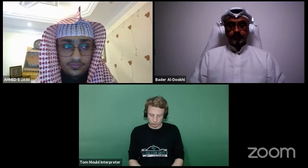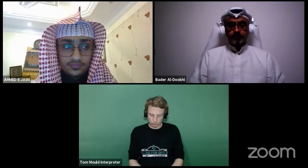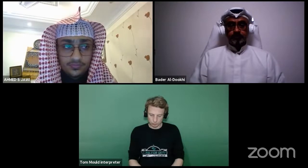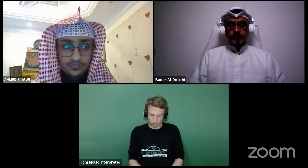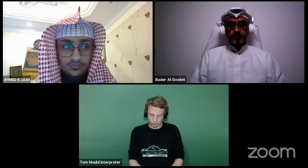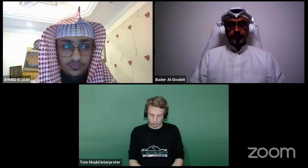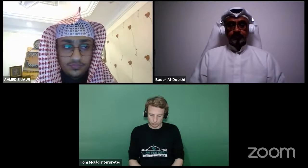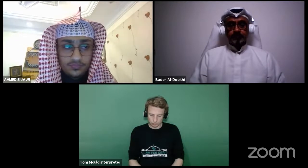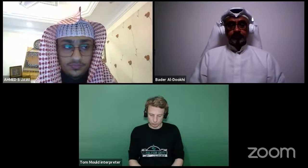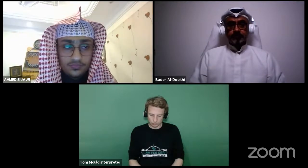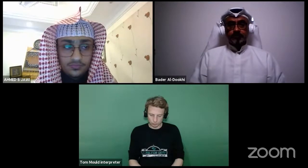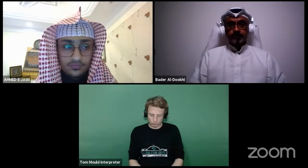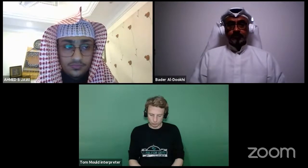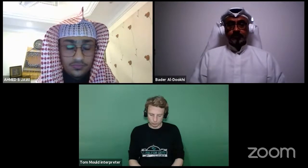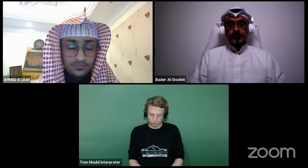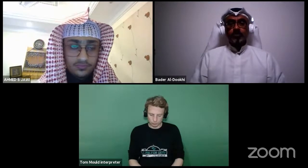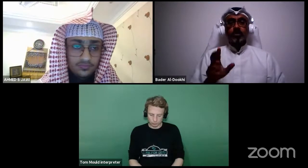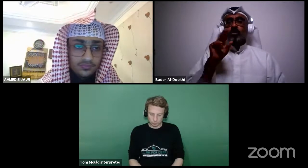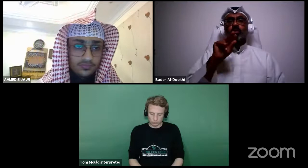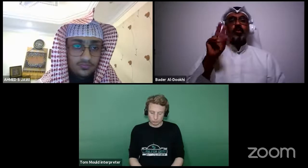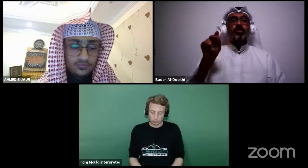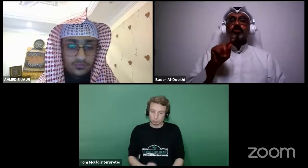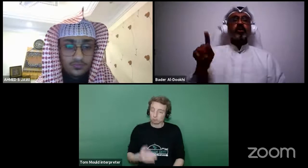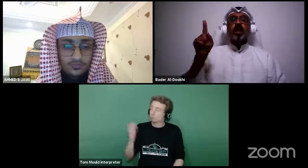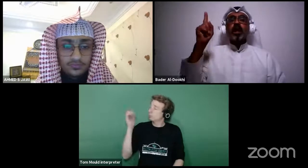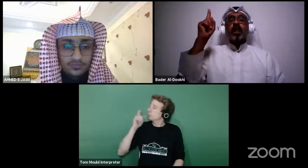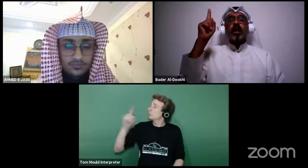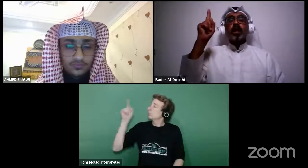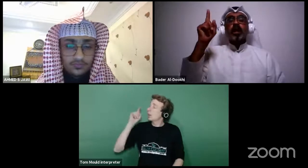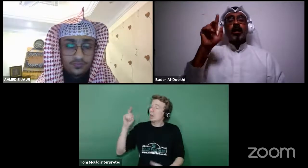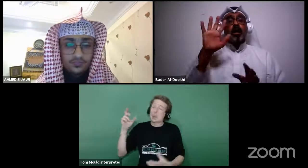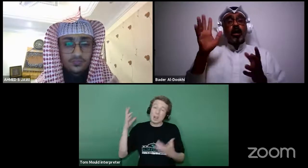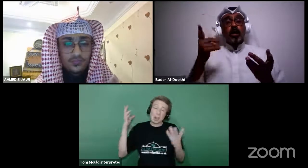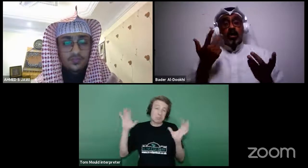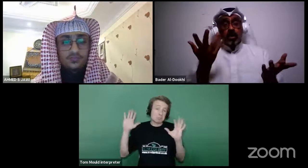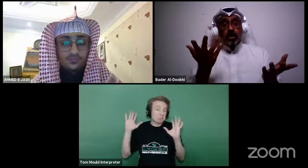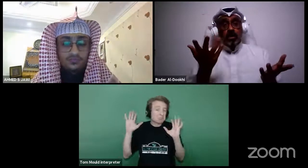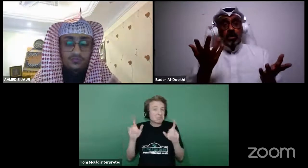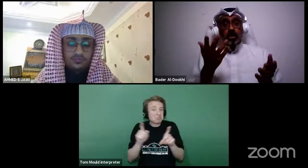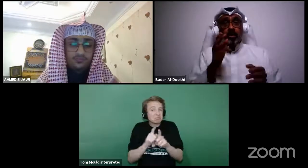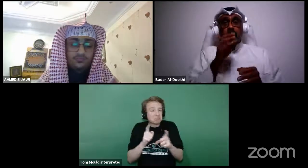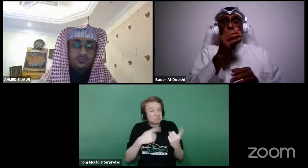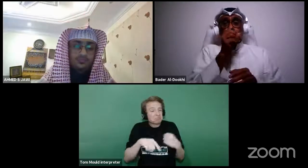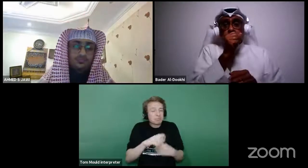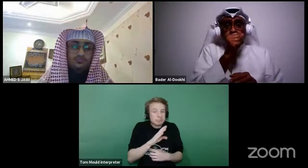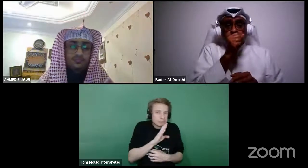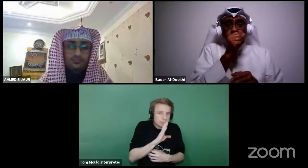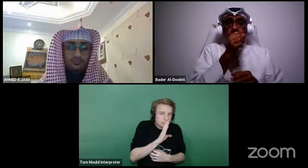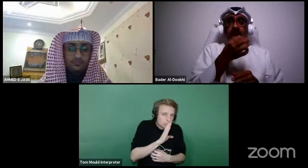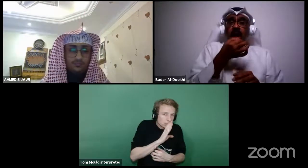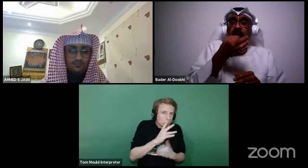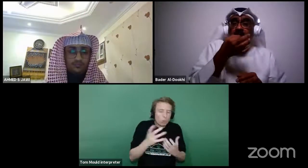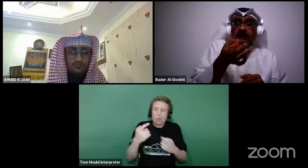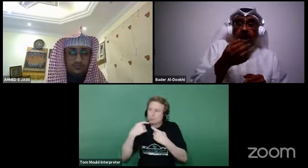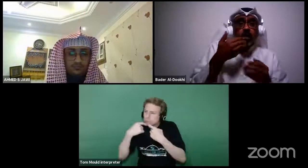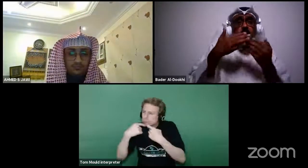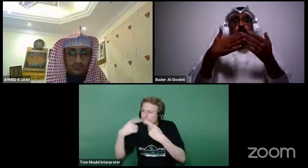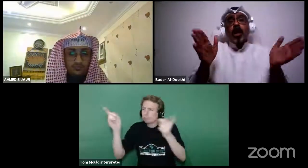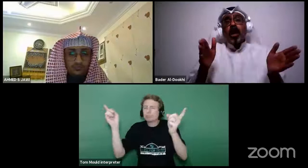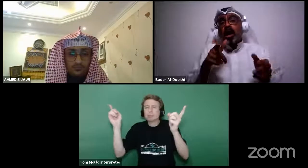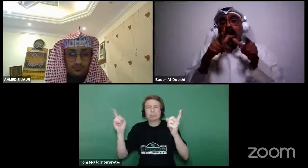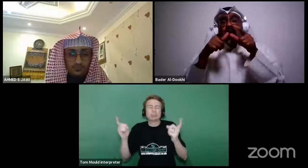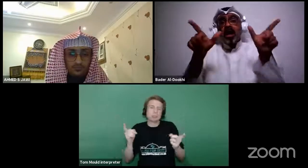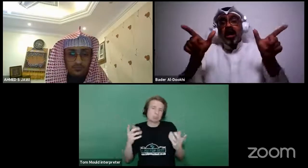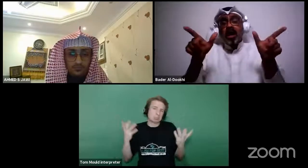It is the same to him, to Allah, whether any of you conceal their speech or declare it openly, whether they